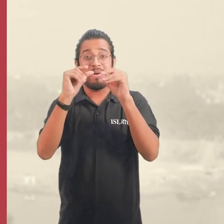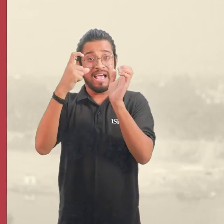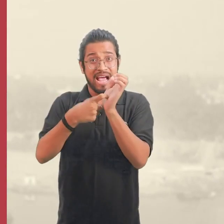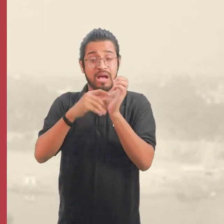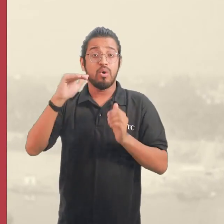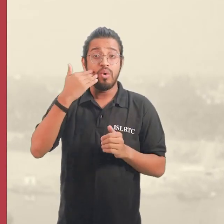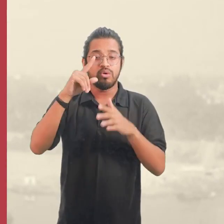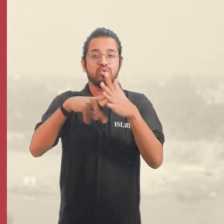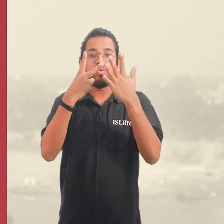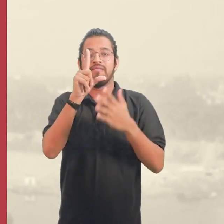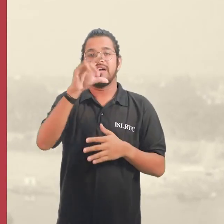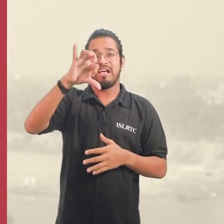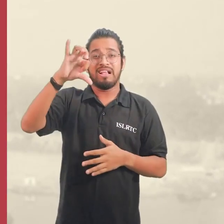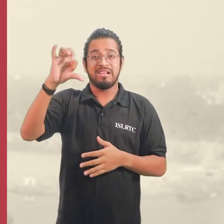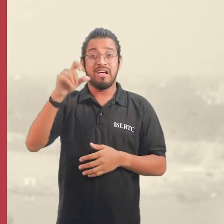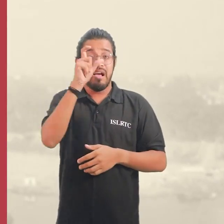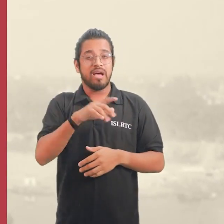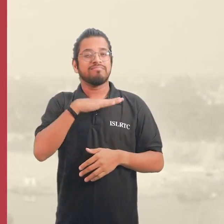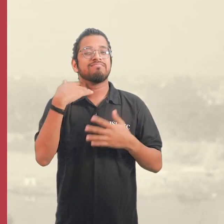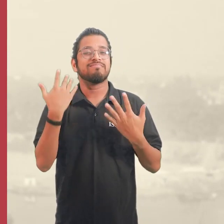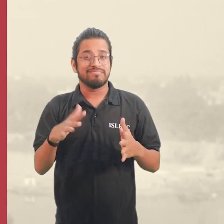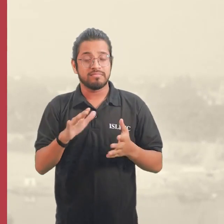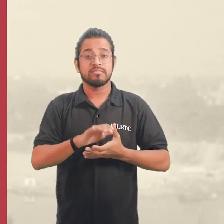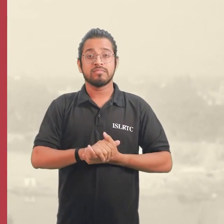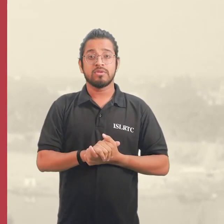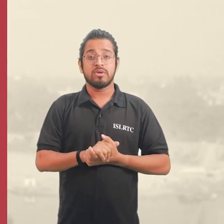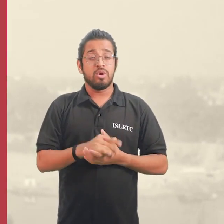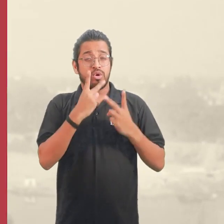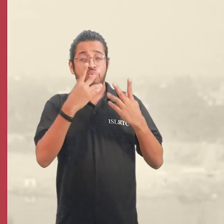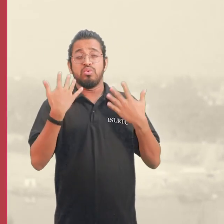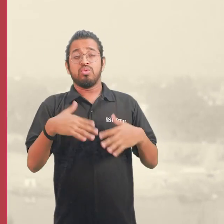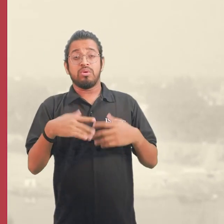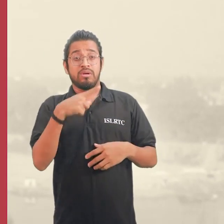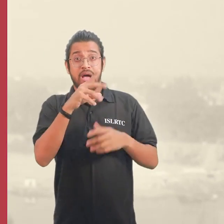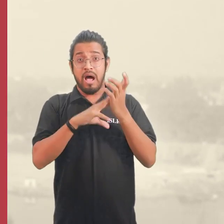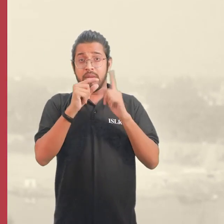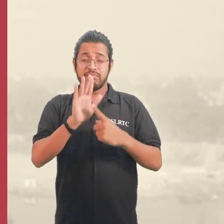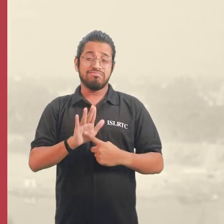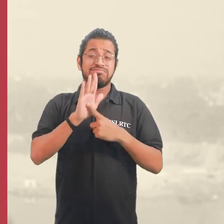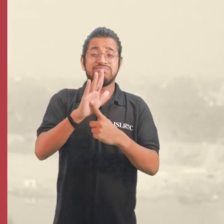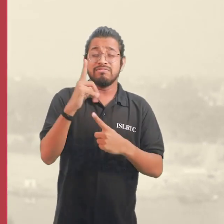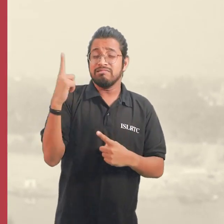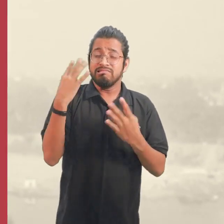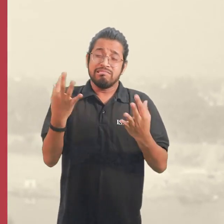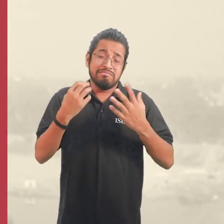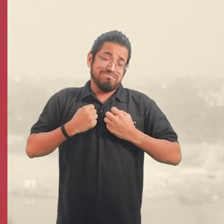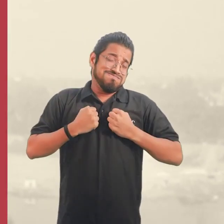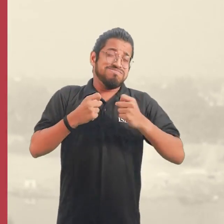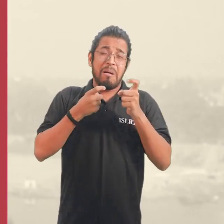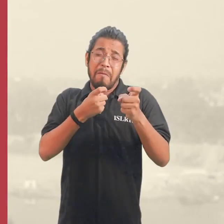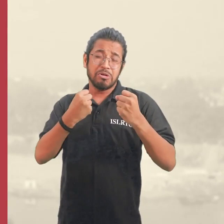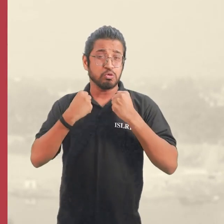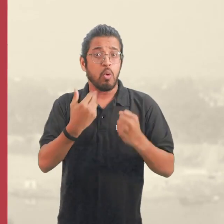he was awarded posthumously with the nation's highest honor for gallantry, the Paramveer